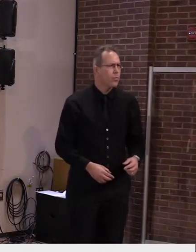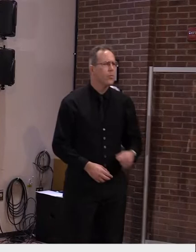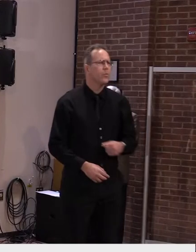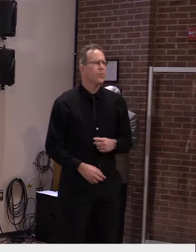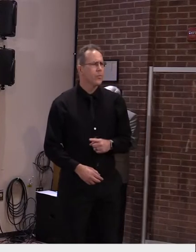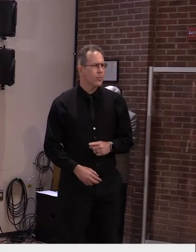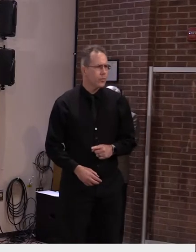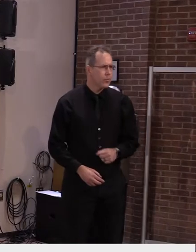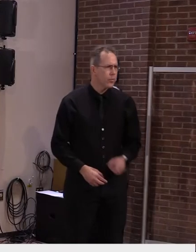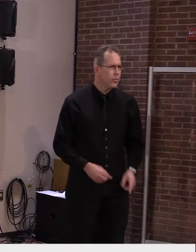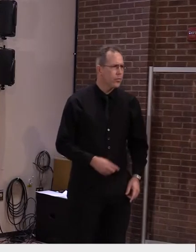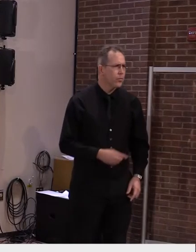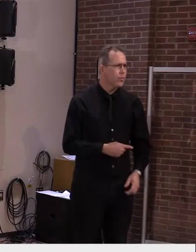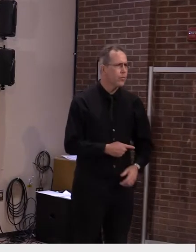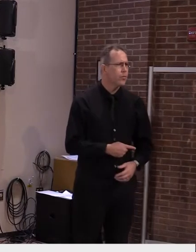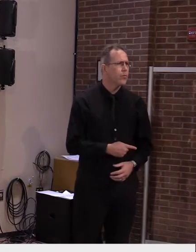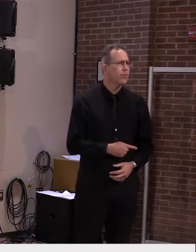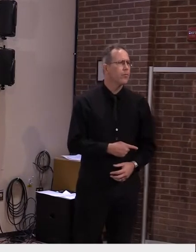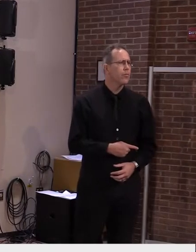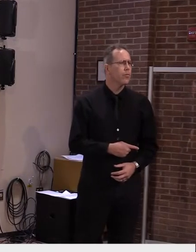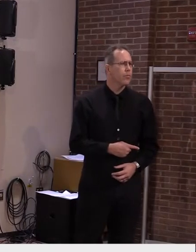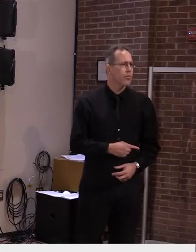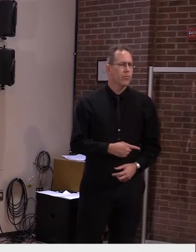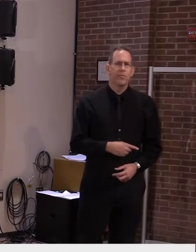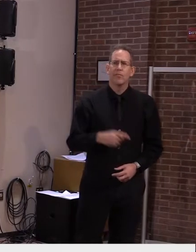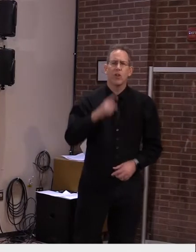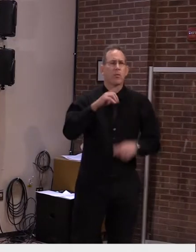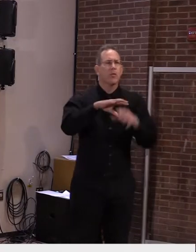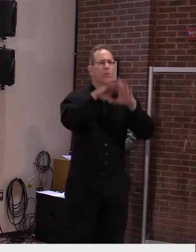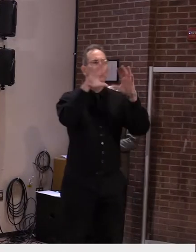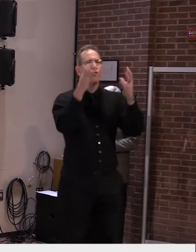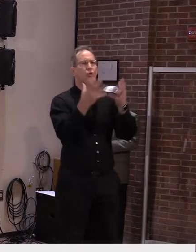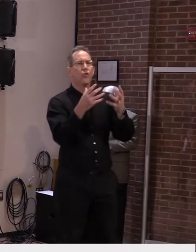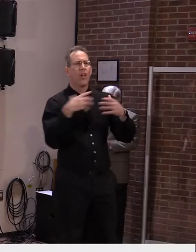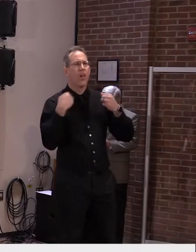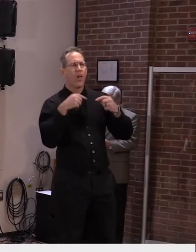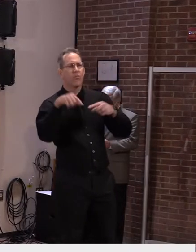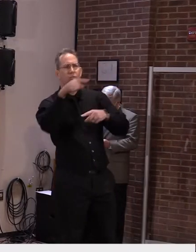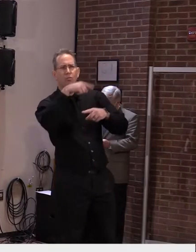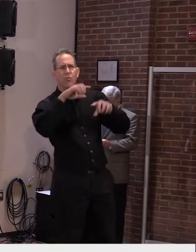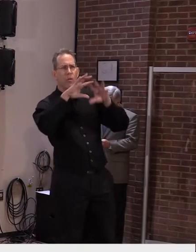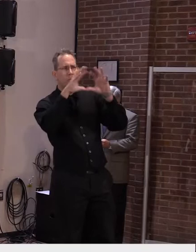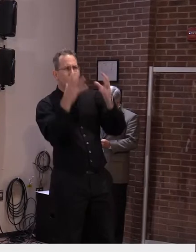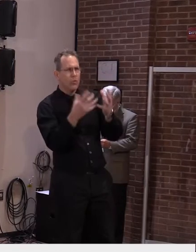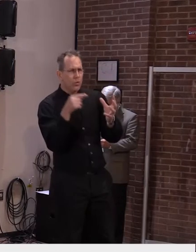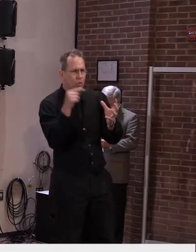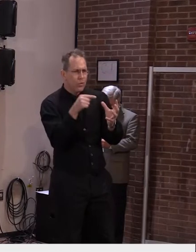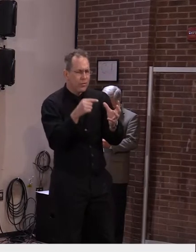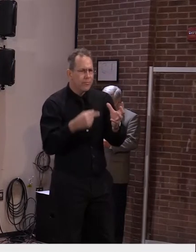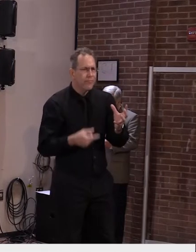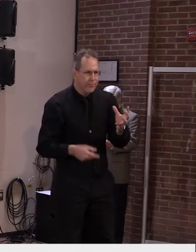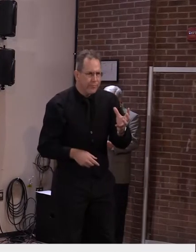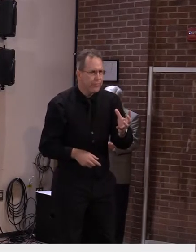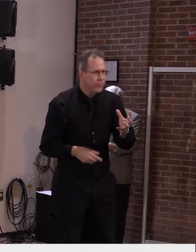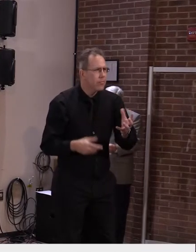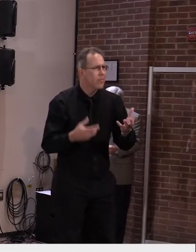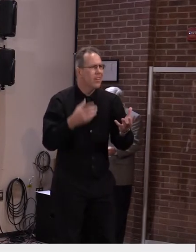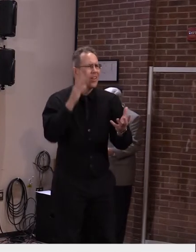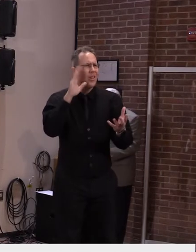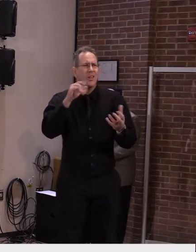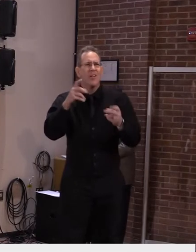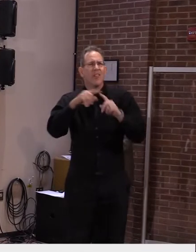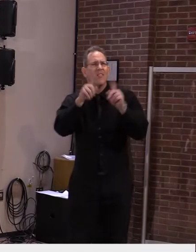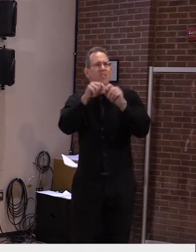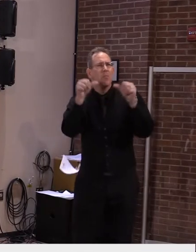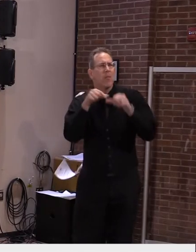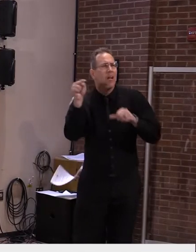but you know, lots of countries around the world don't even have access to their first shot. So I'm